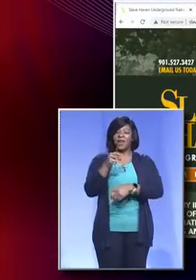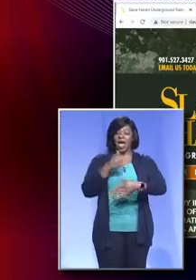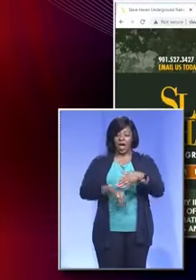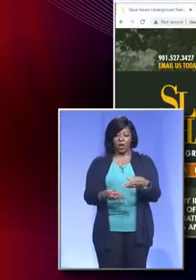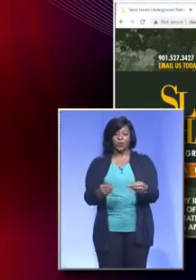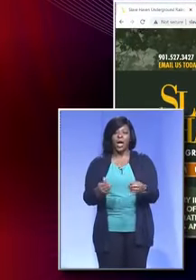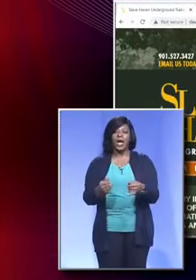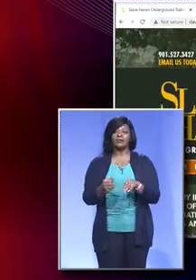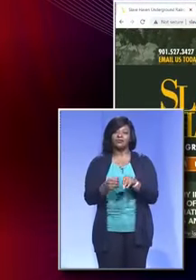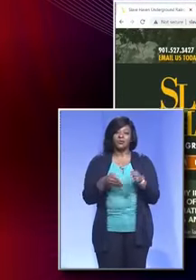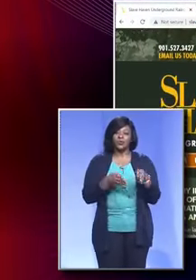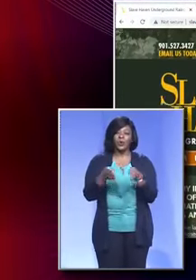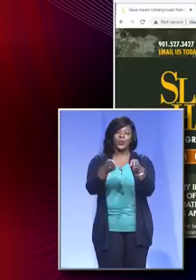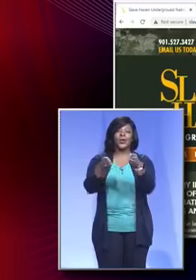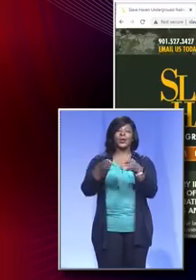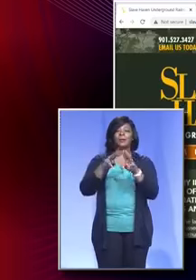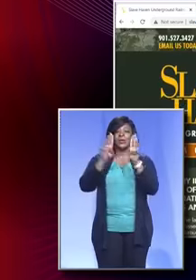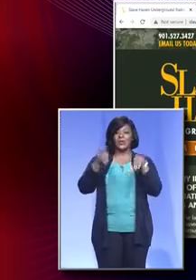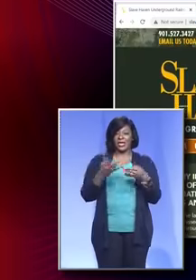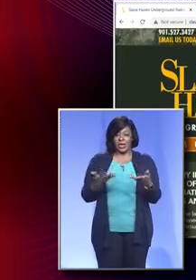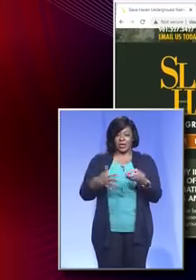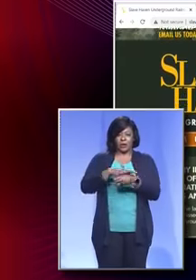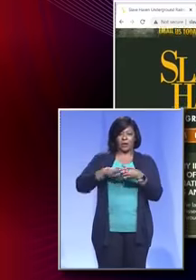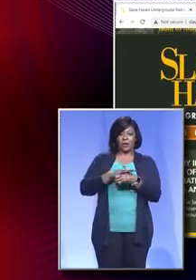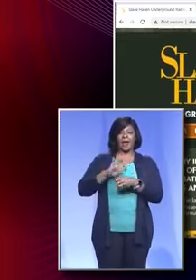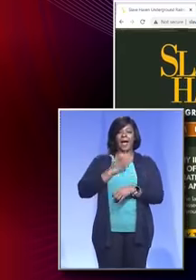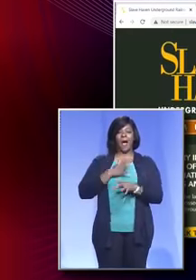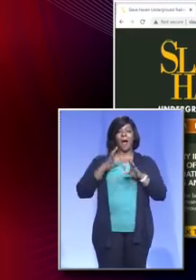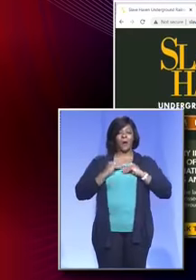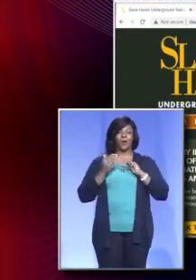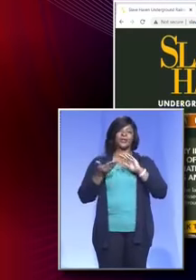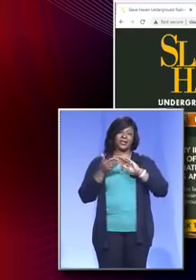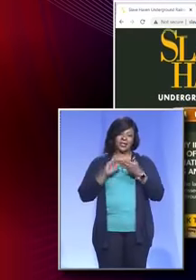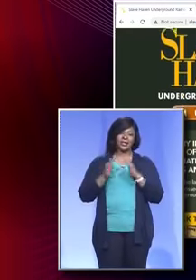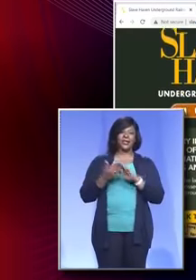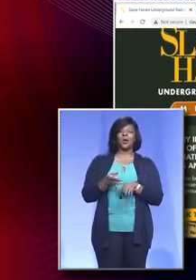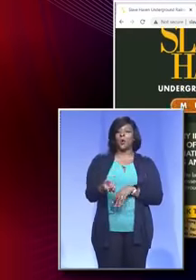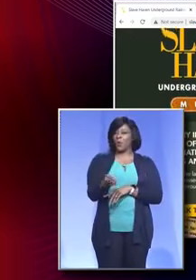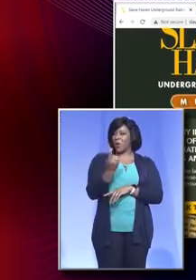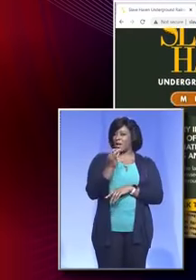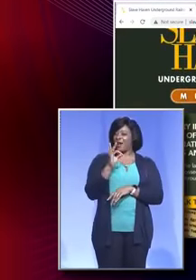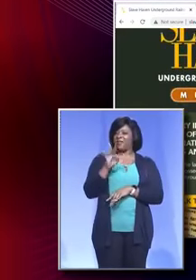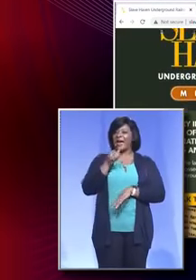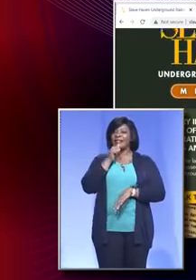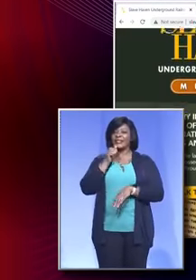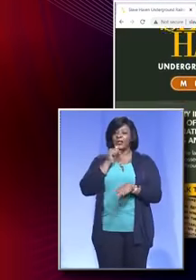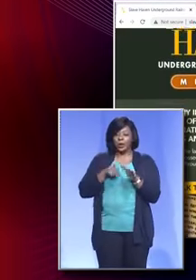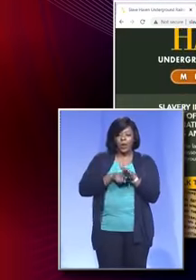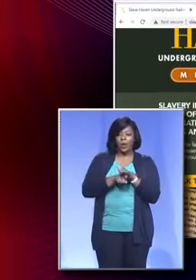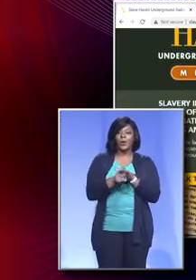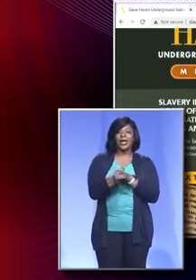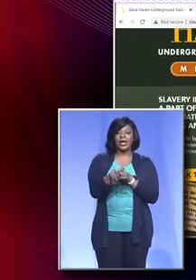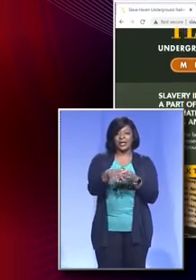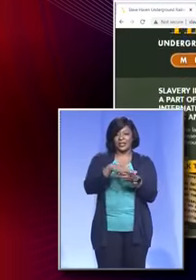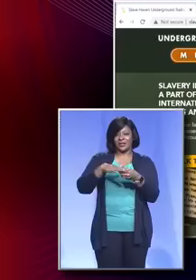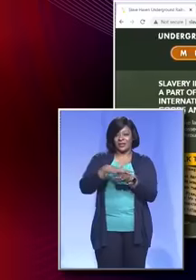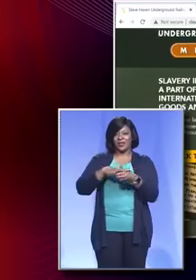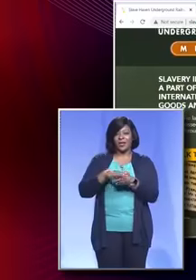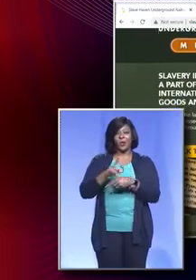Railroad Museum, located right here in our own city, was one of those secret locations